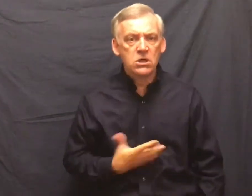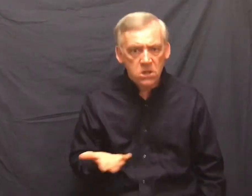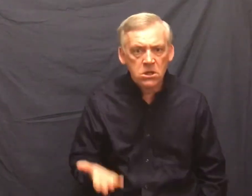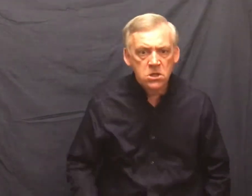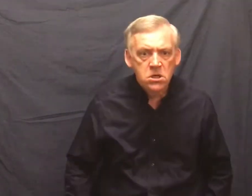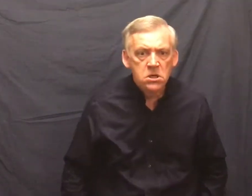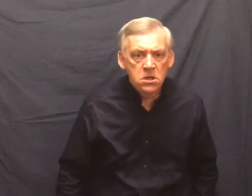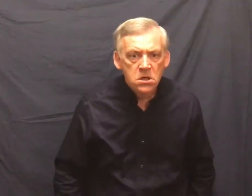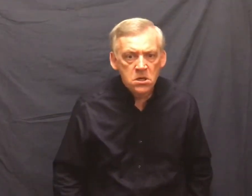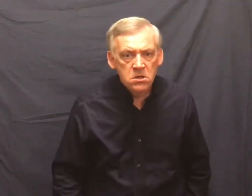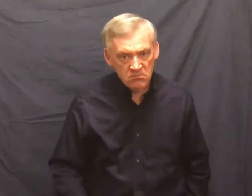That's what you'd do.